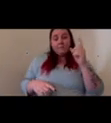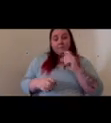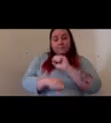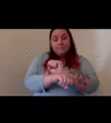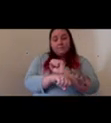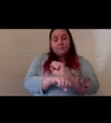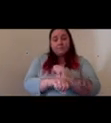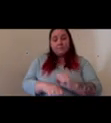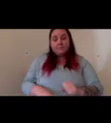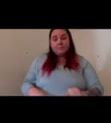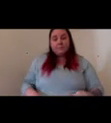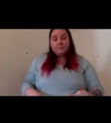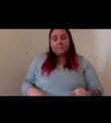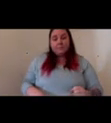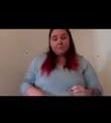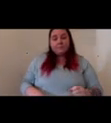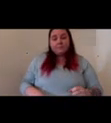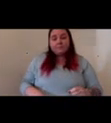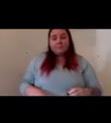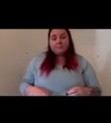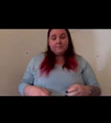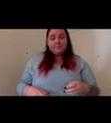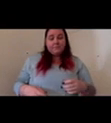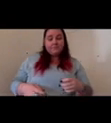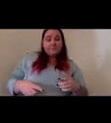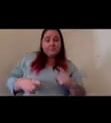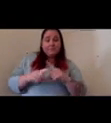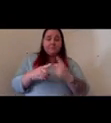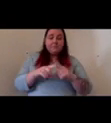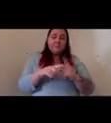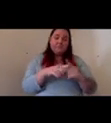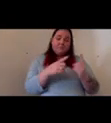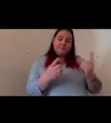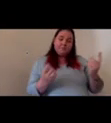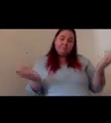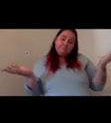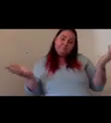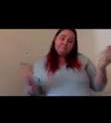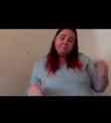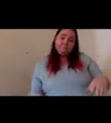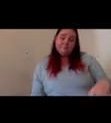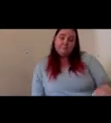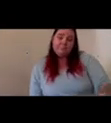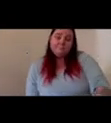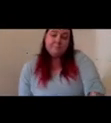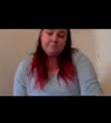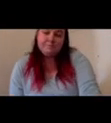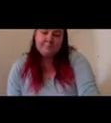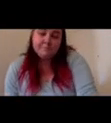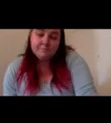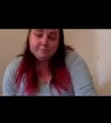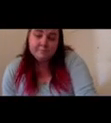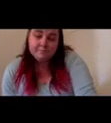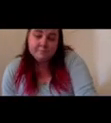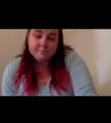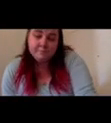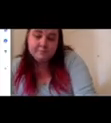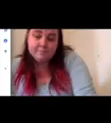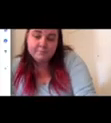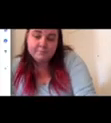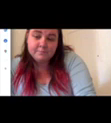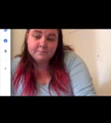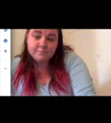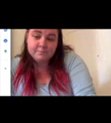training for those jobs. They have different things outside of behavioral